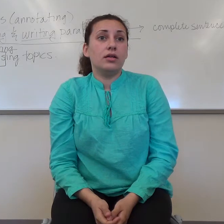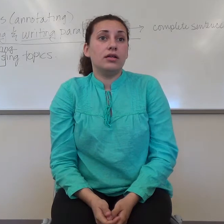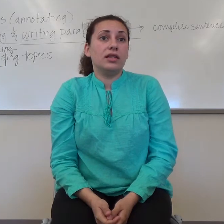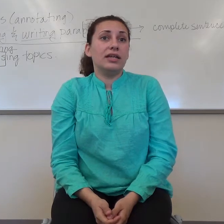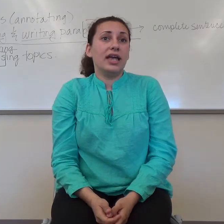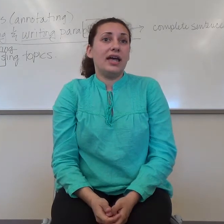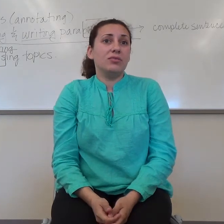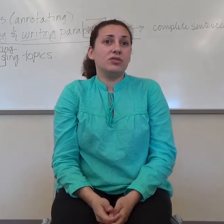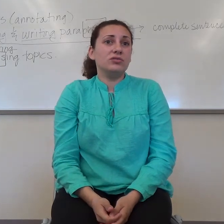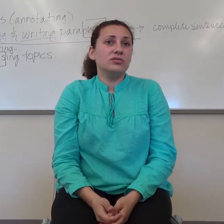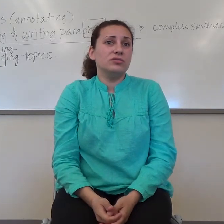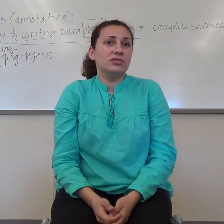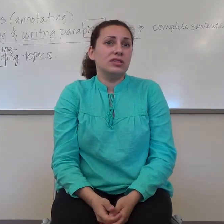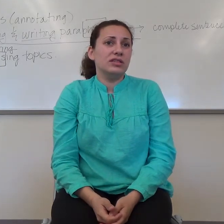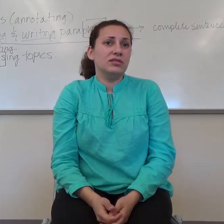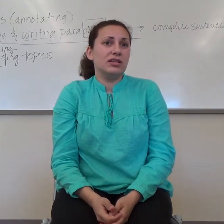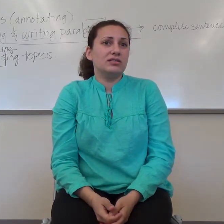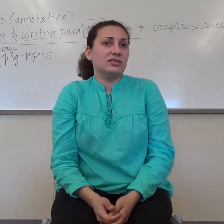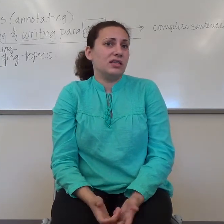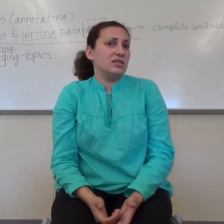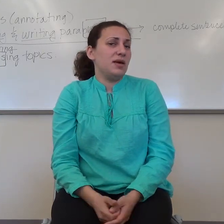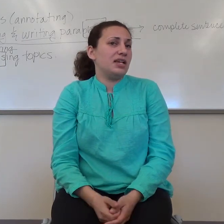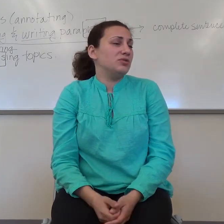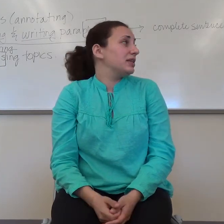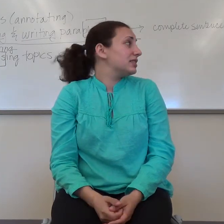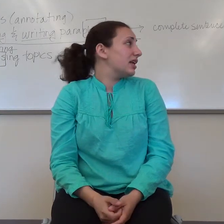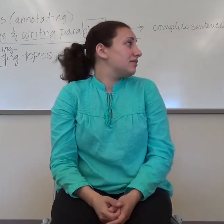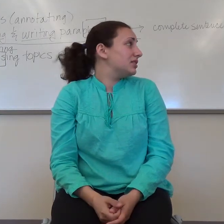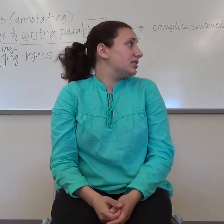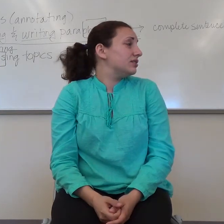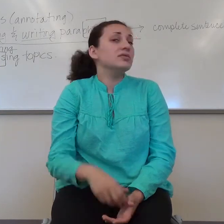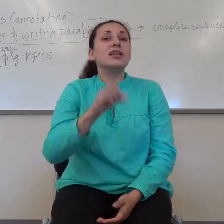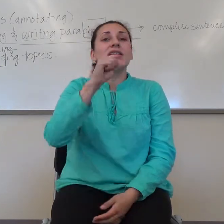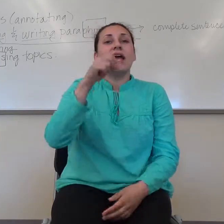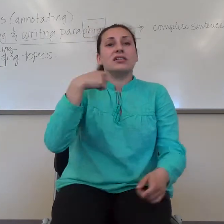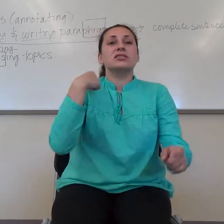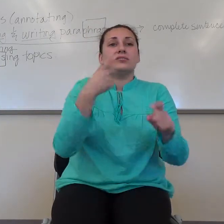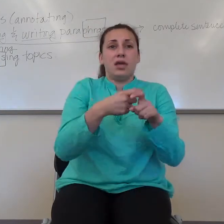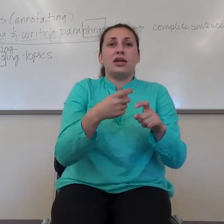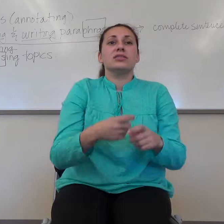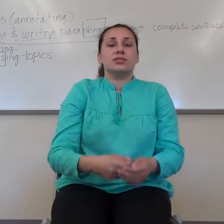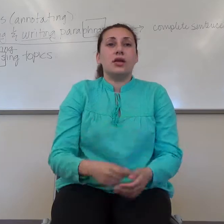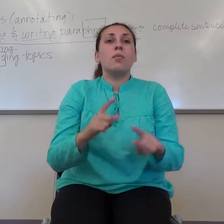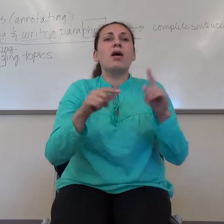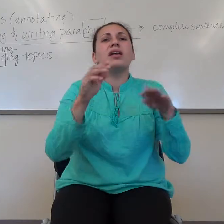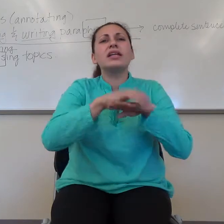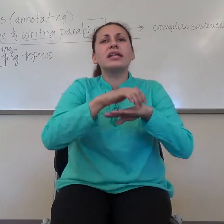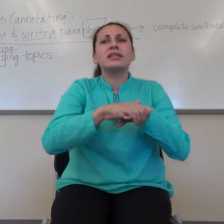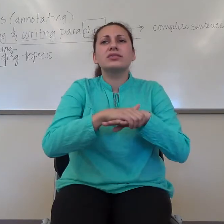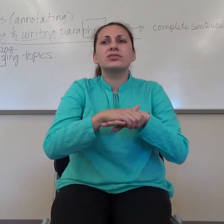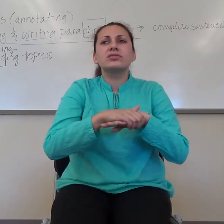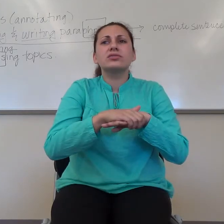that Like uses. ammo in Spanish In In means love too. Spanish, yeah, yeah. But what about English?